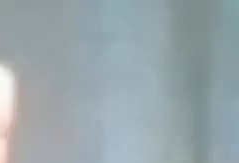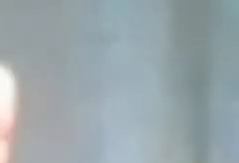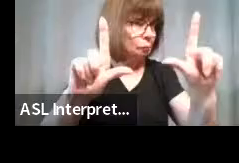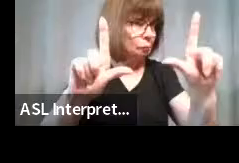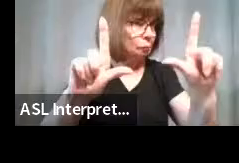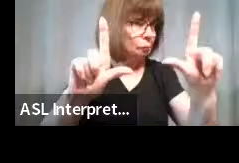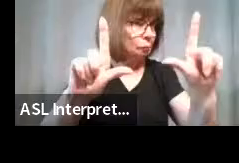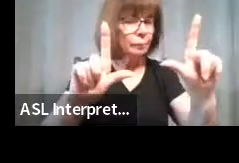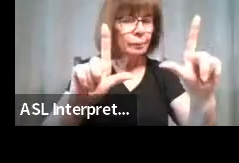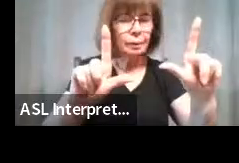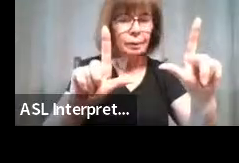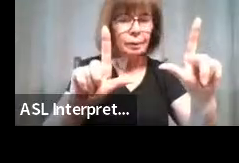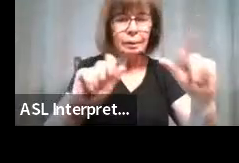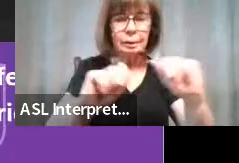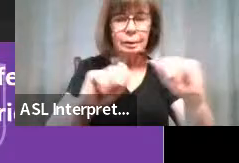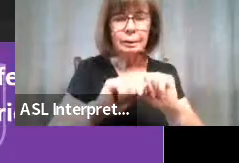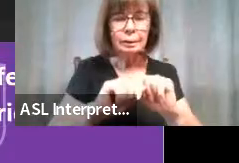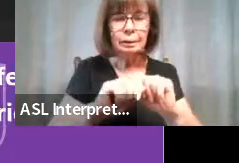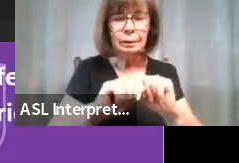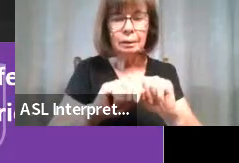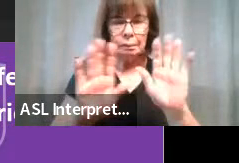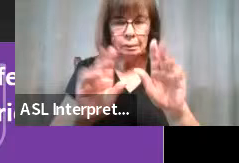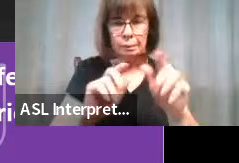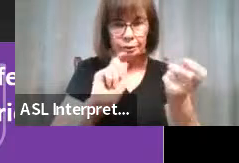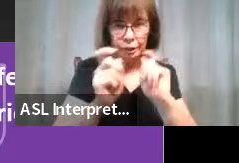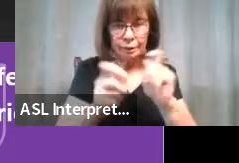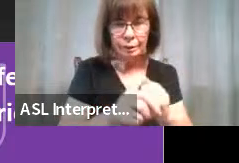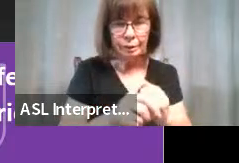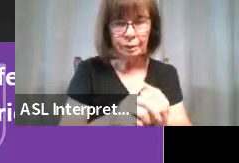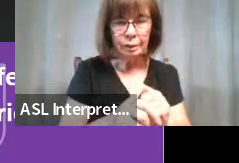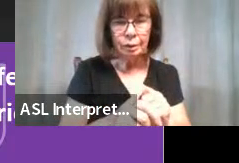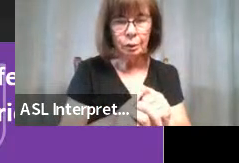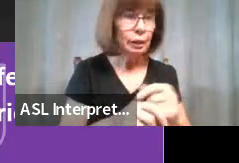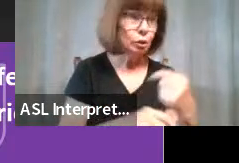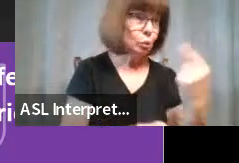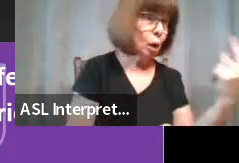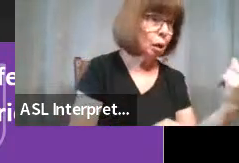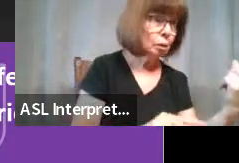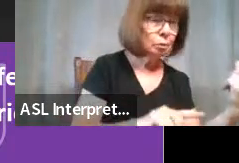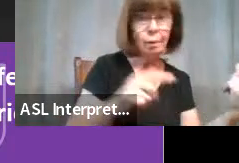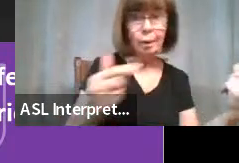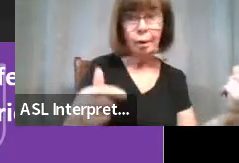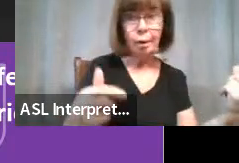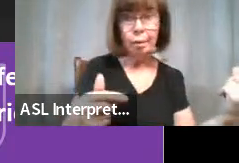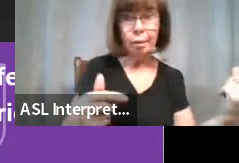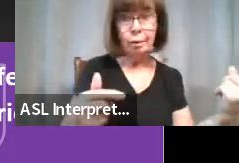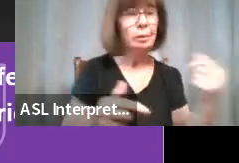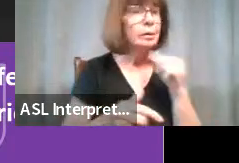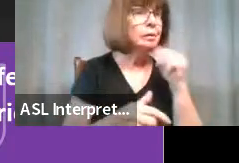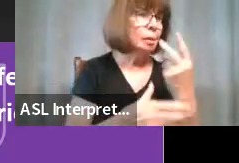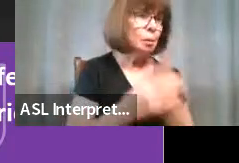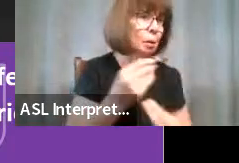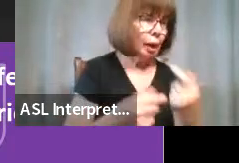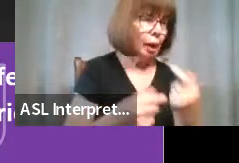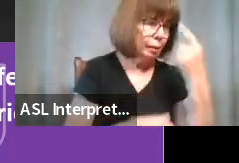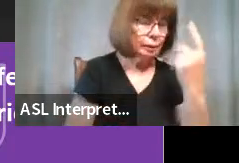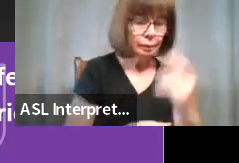So yeah, I guess we can only do one or the other, I think. Can you